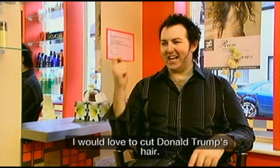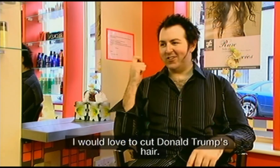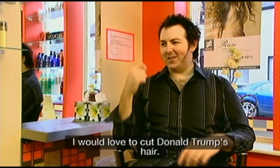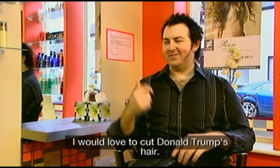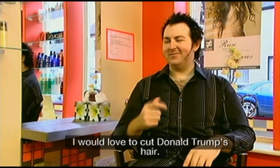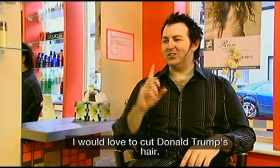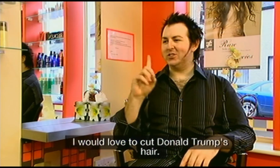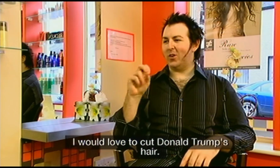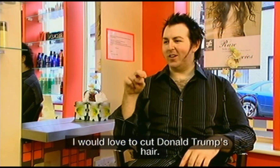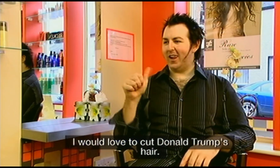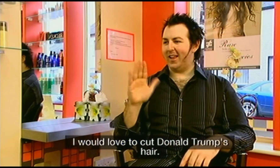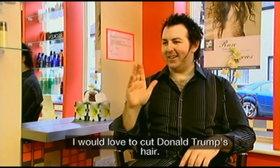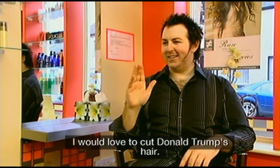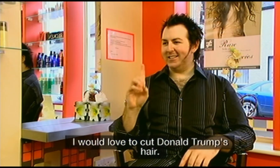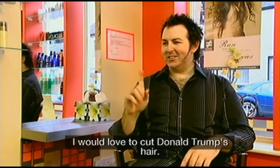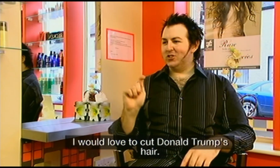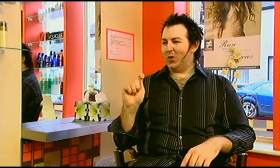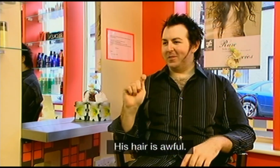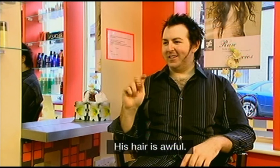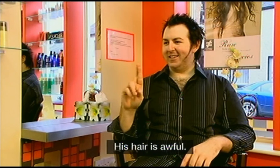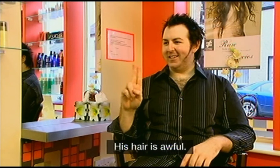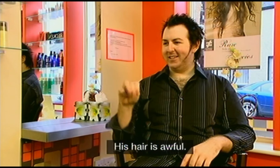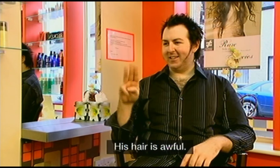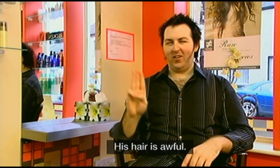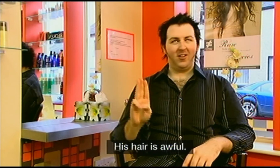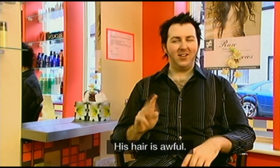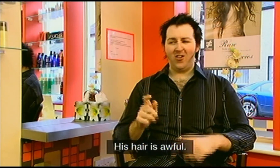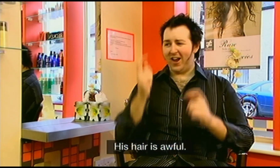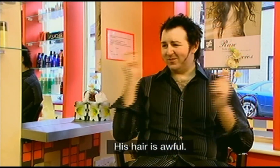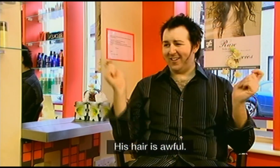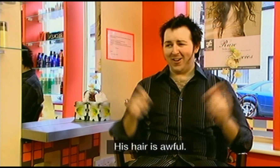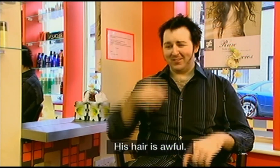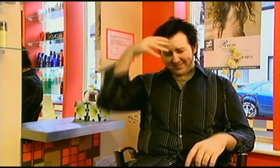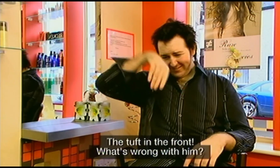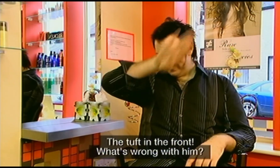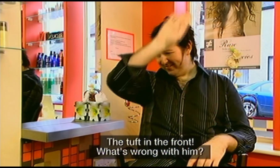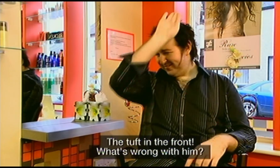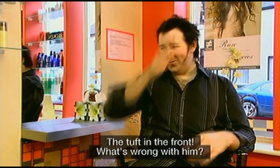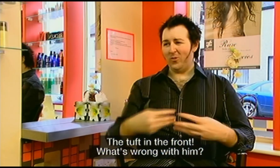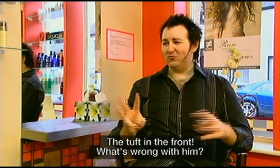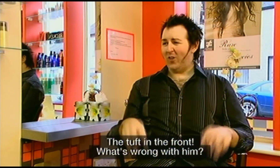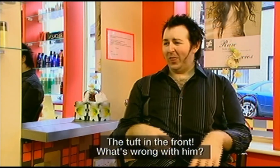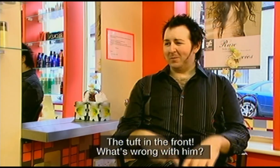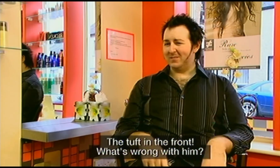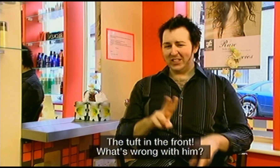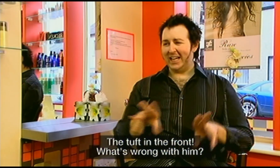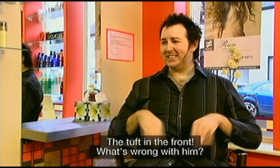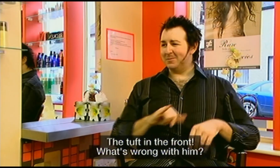to cut Donald Trump's hair. His hair is awful. The tuft in the front. What's wrong